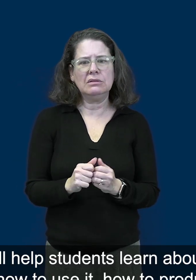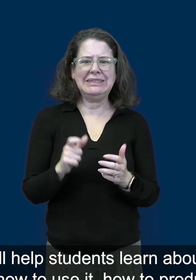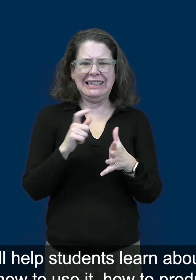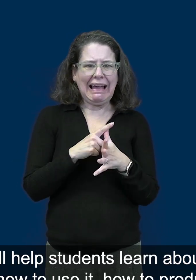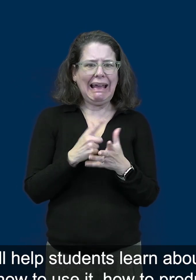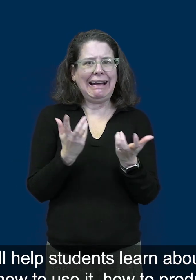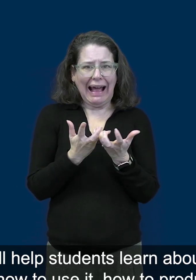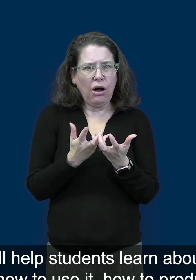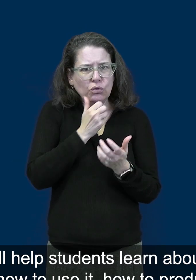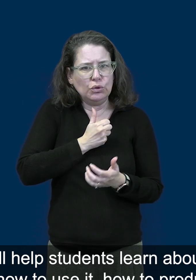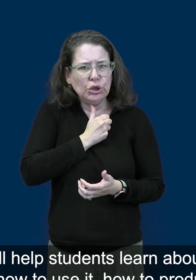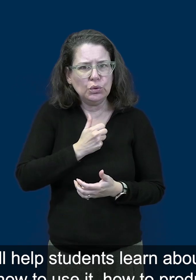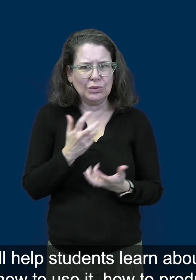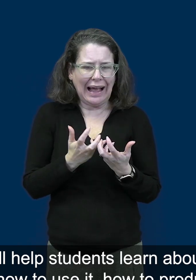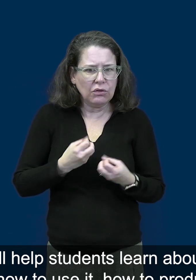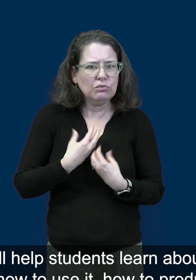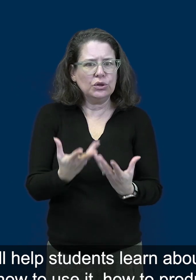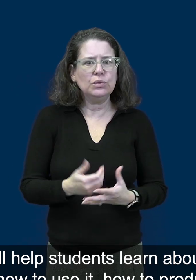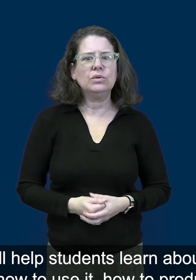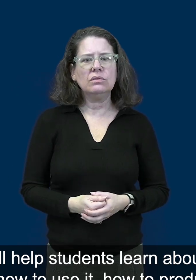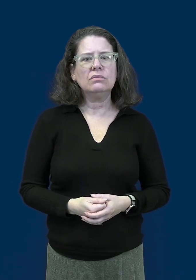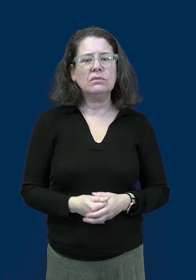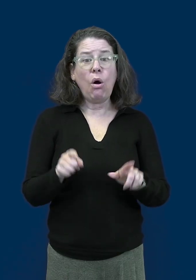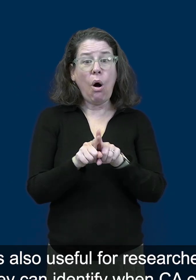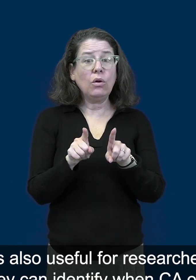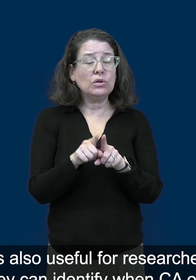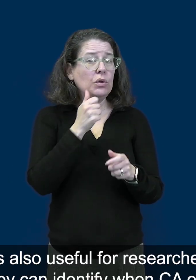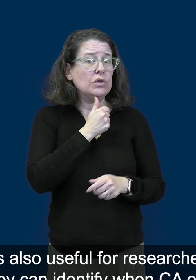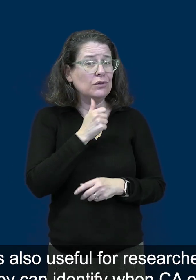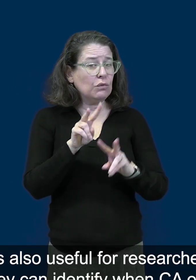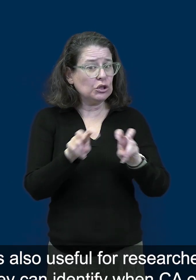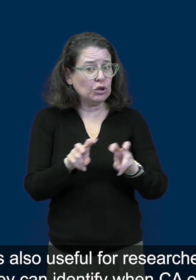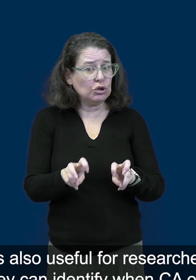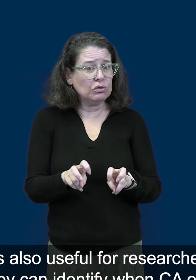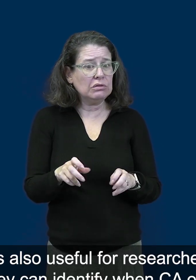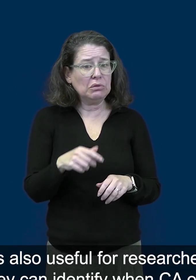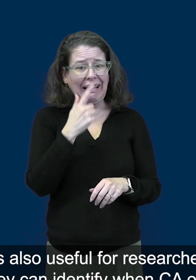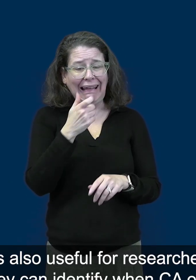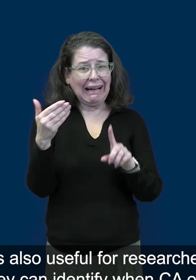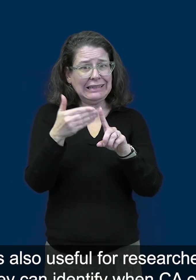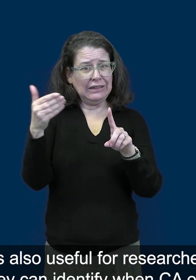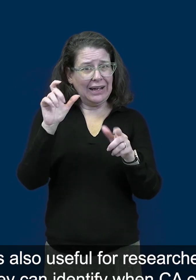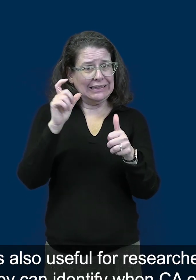it, how to produce it. It's also useful for researchers so they can identify